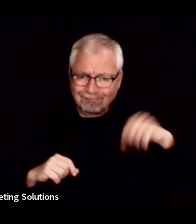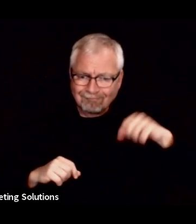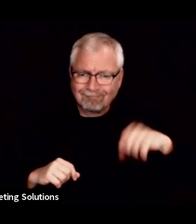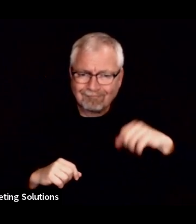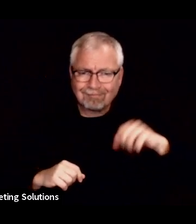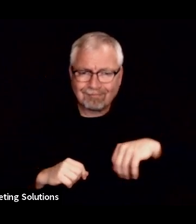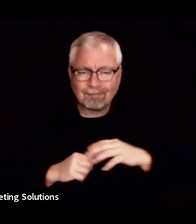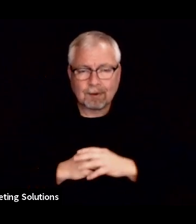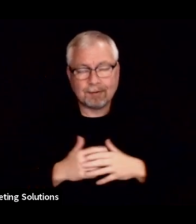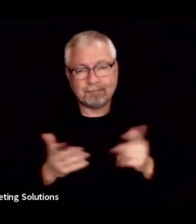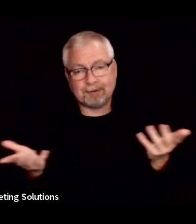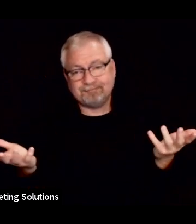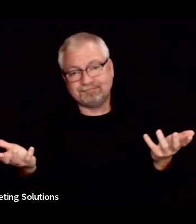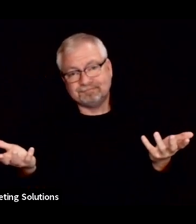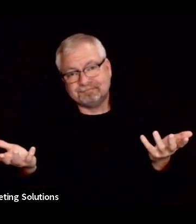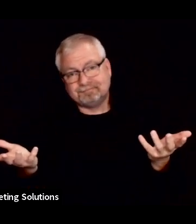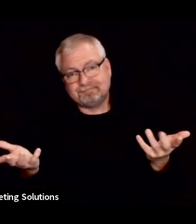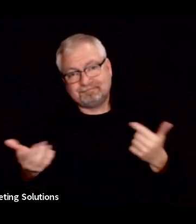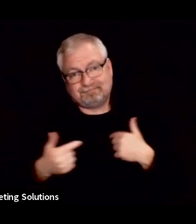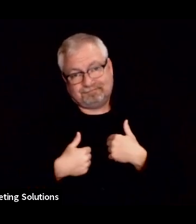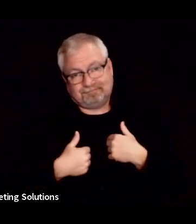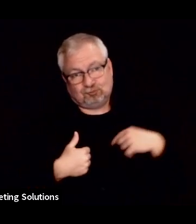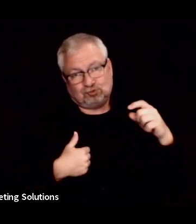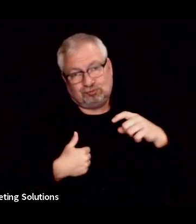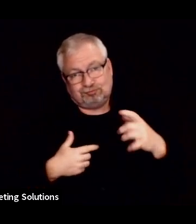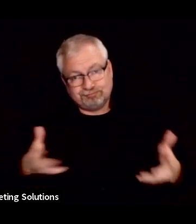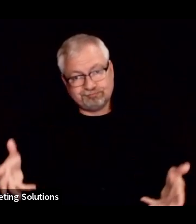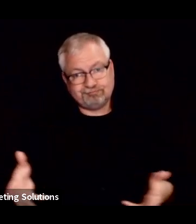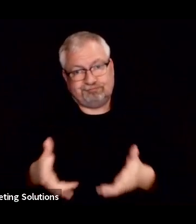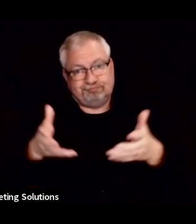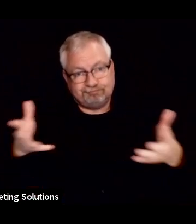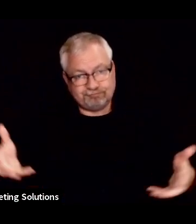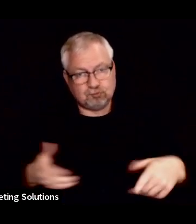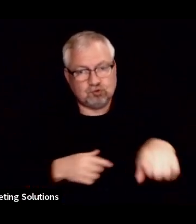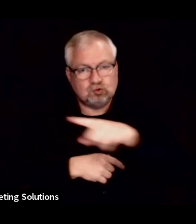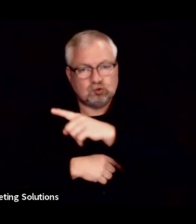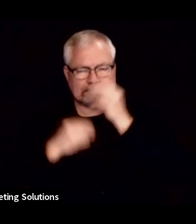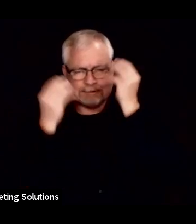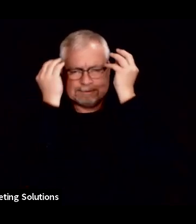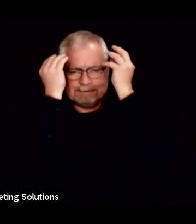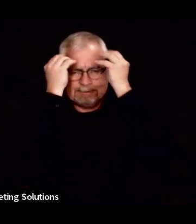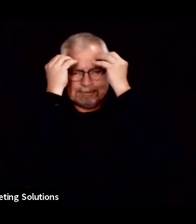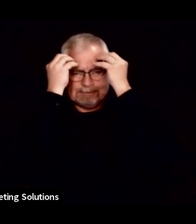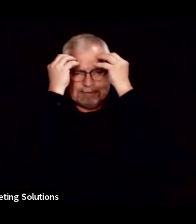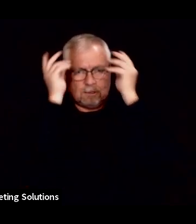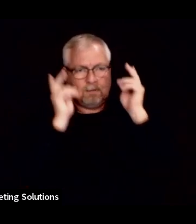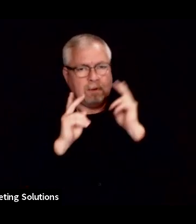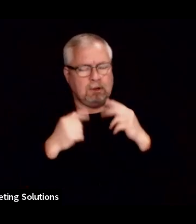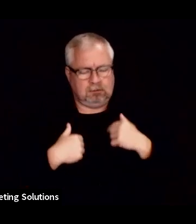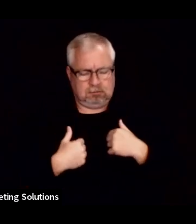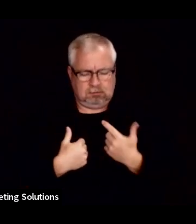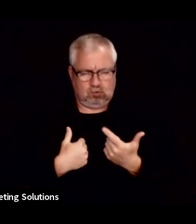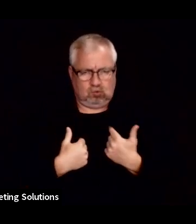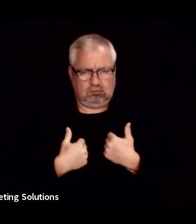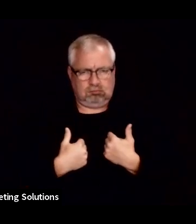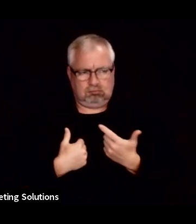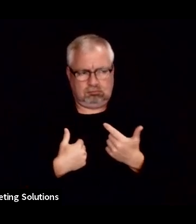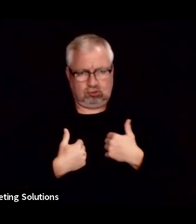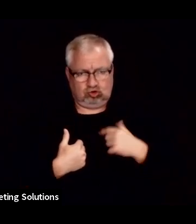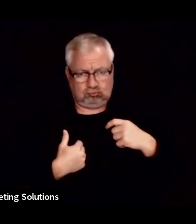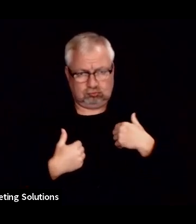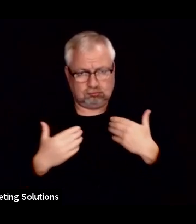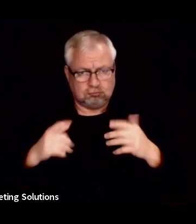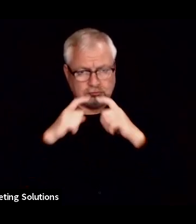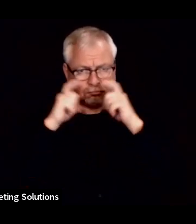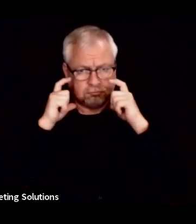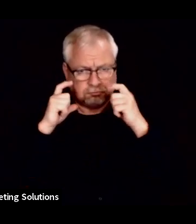I think what we're encouraging is for people not only to think about themselves, but their neighbors and the impact